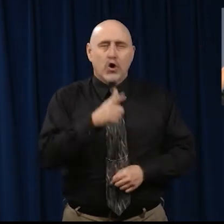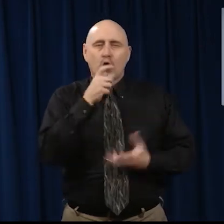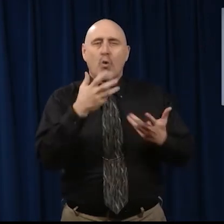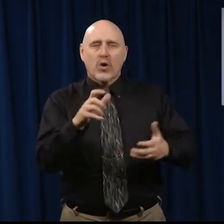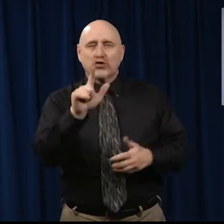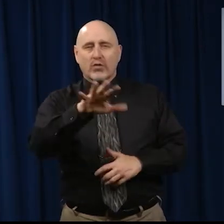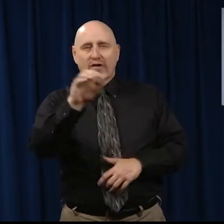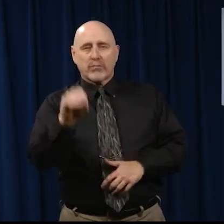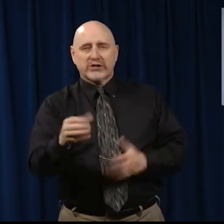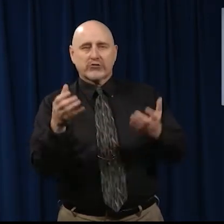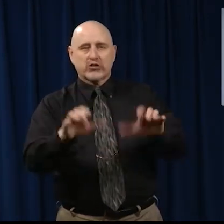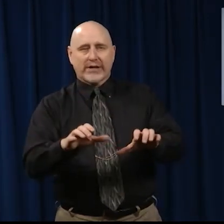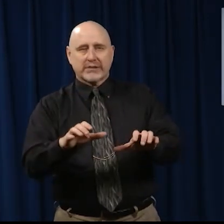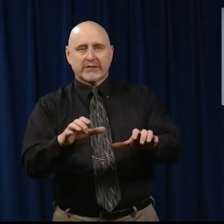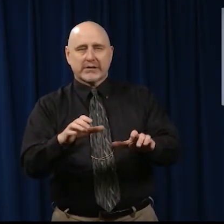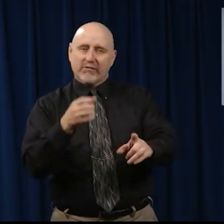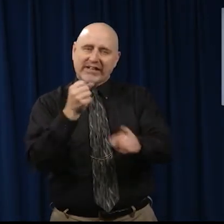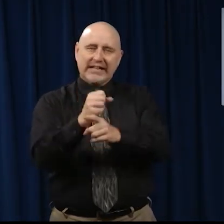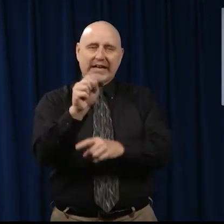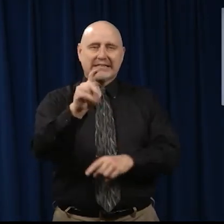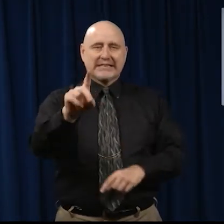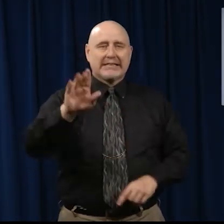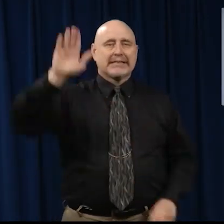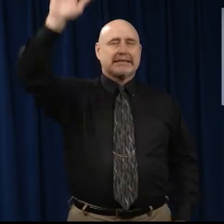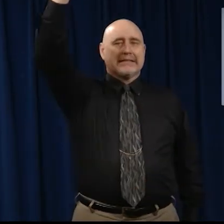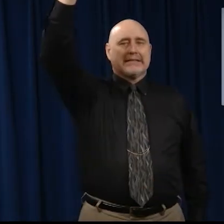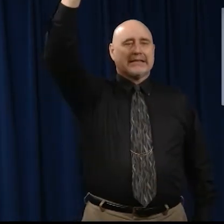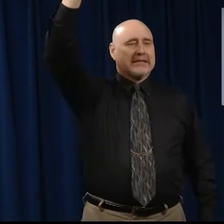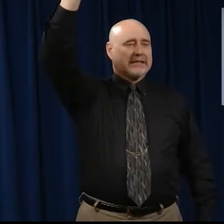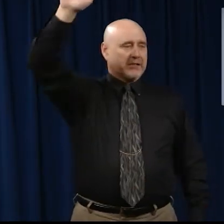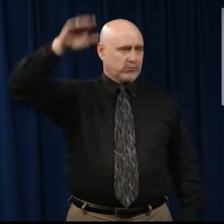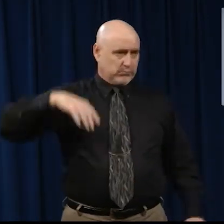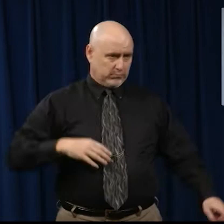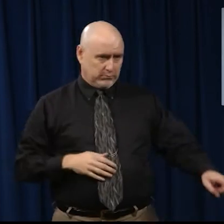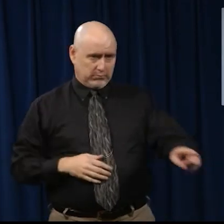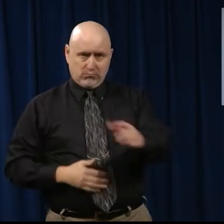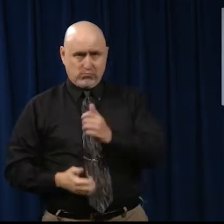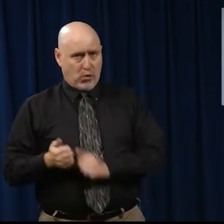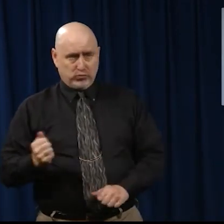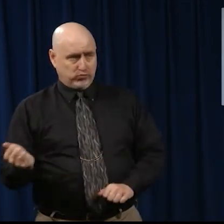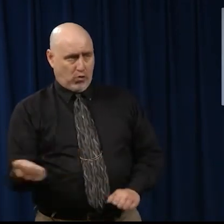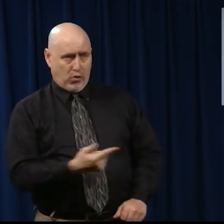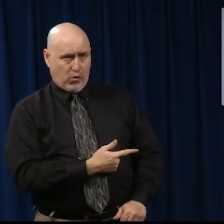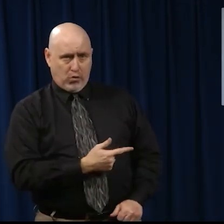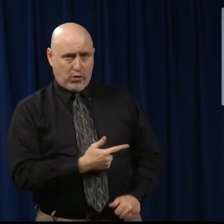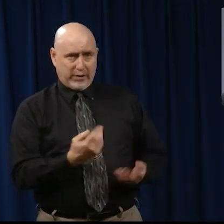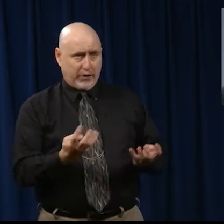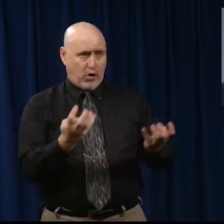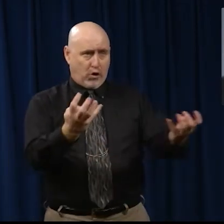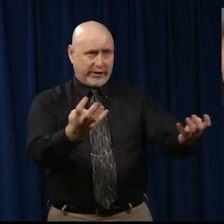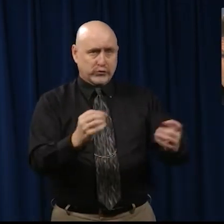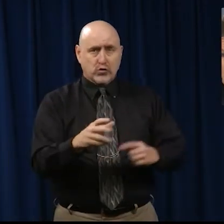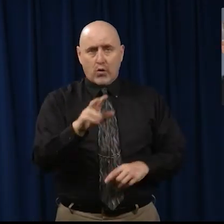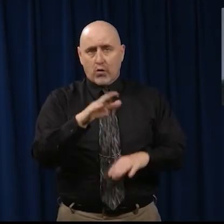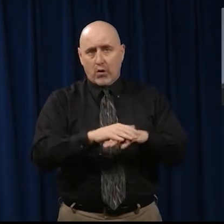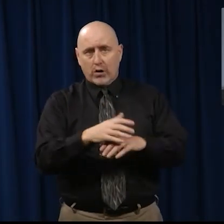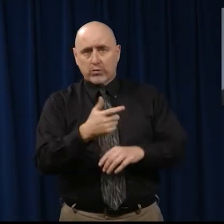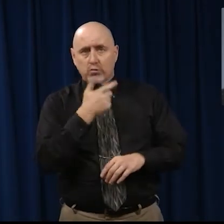were to say who wants a 25% chance of getting a sexually transmitted disease, I dare say that most everybody in the audience or in the listening